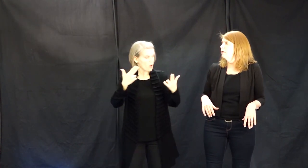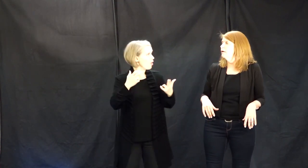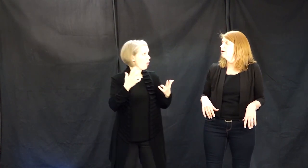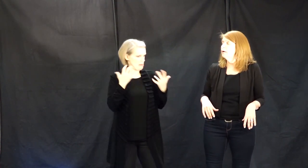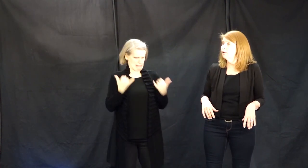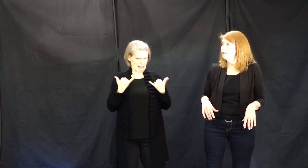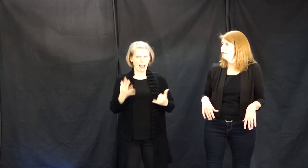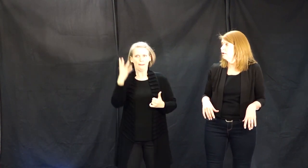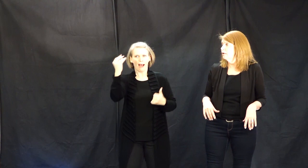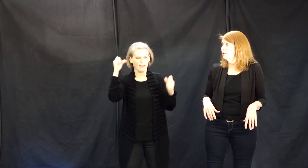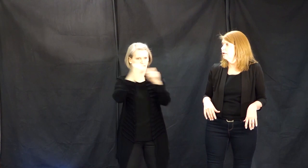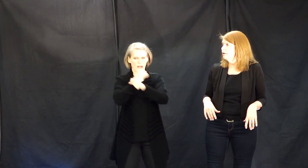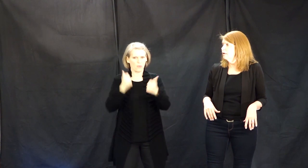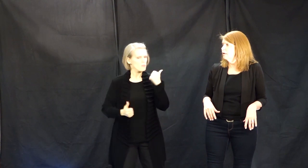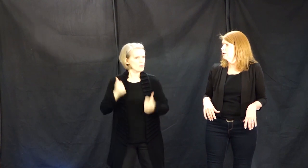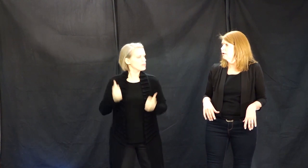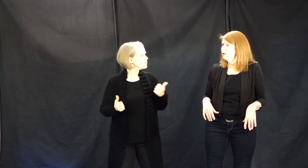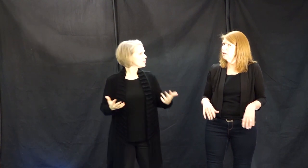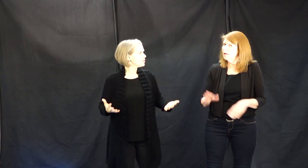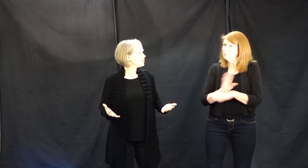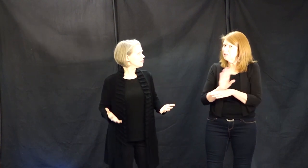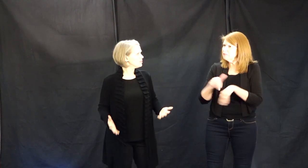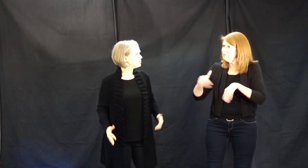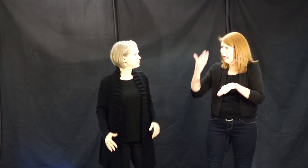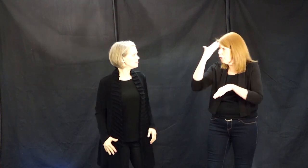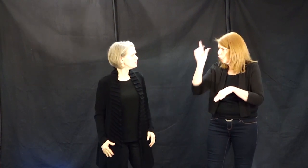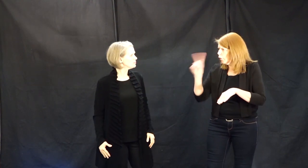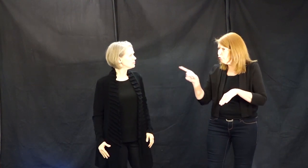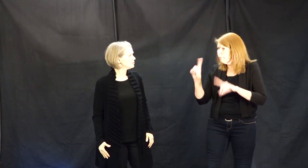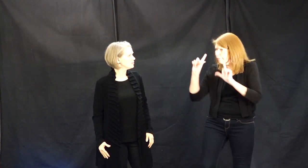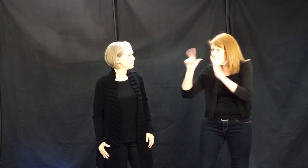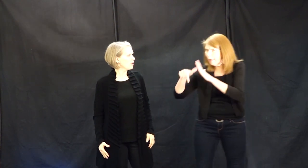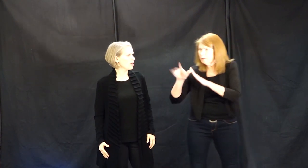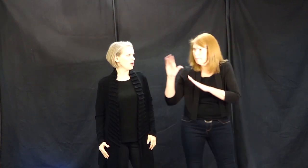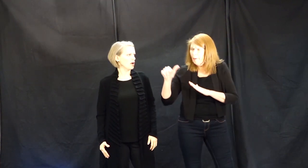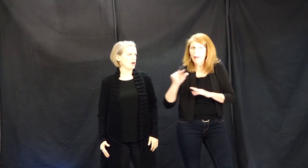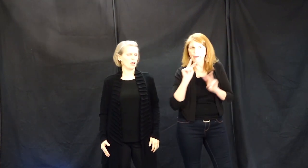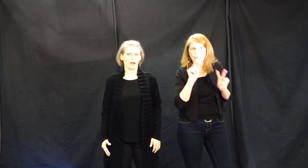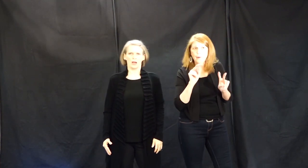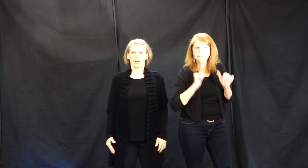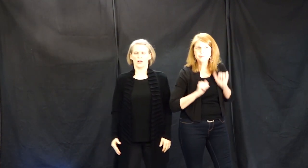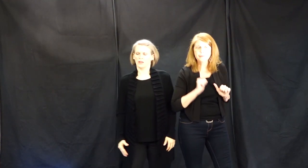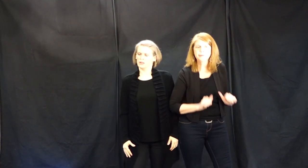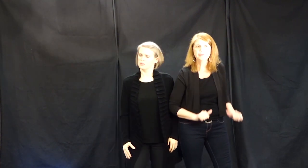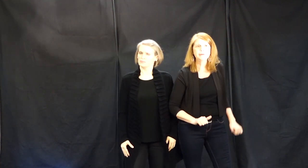you want to step outside and go now. I know where to find you. Piss off and watching this show now.